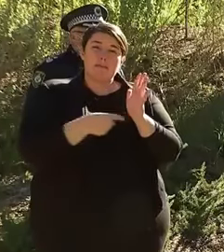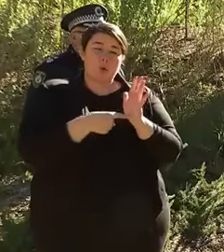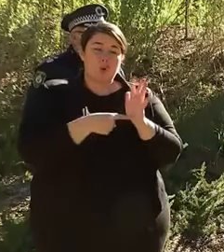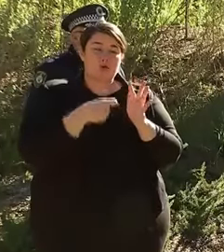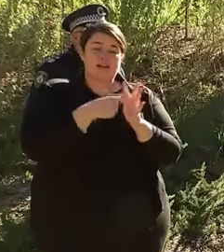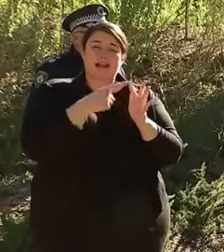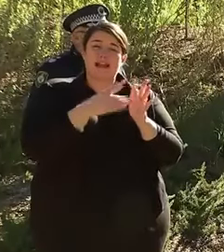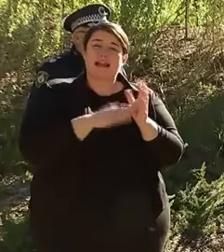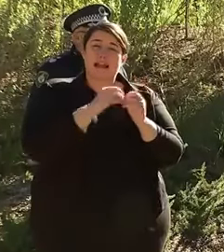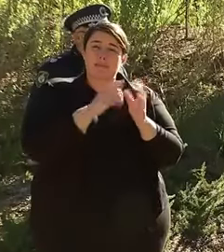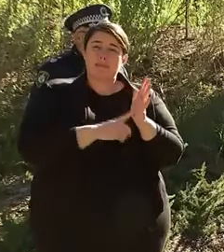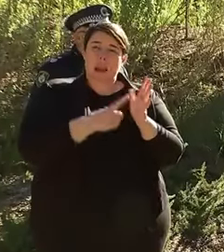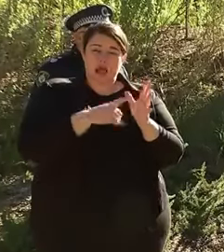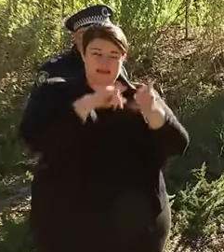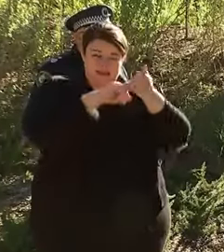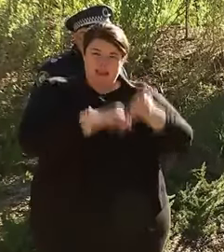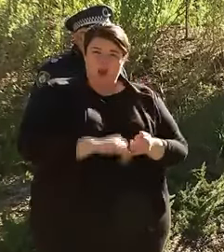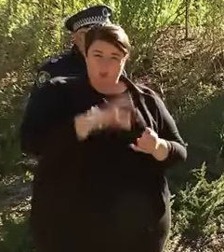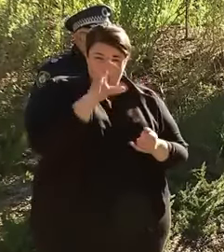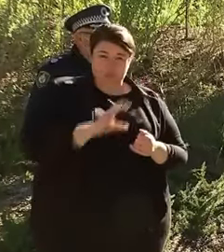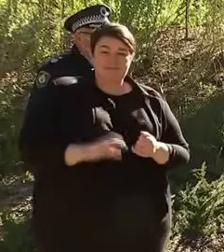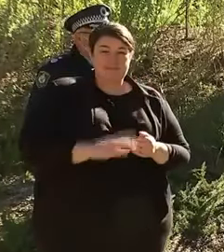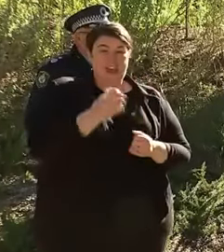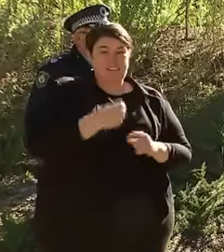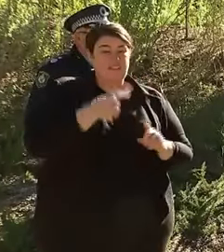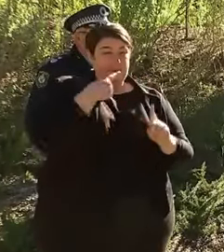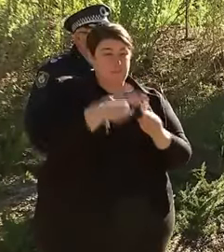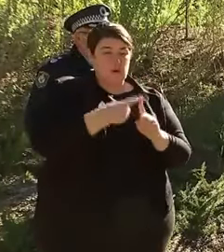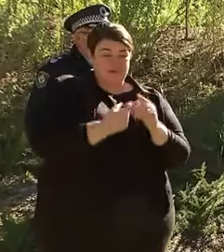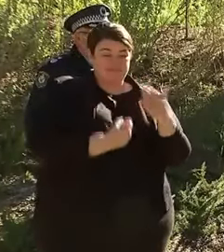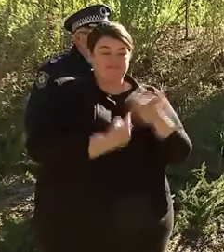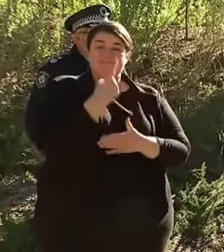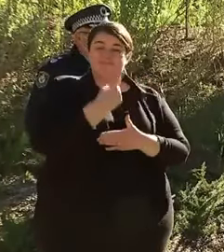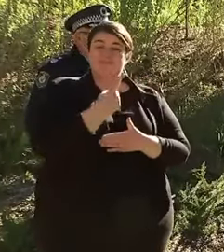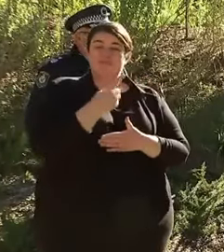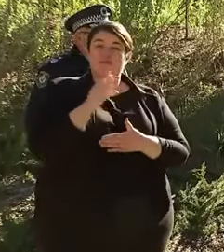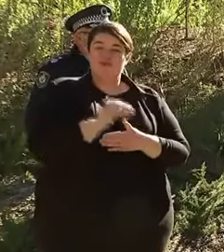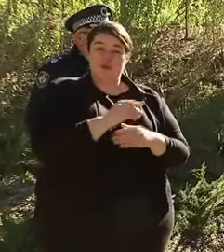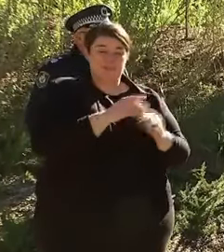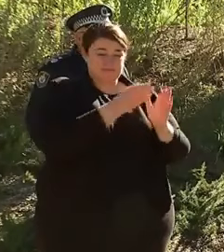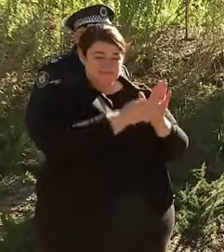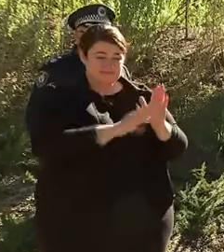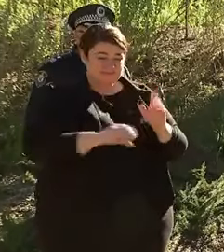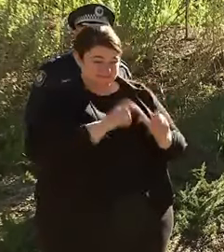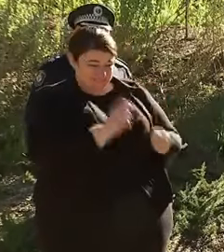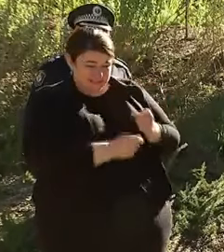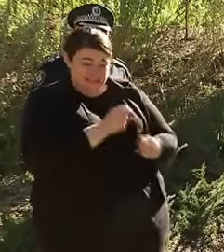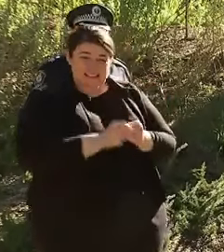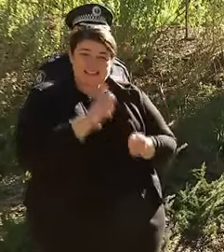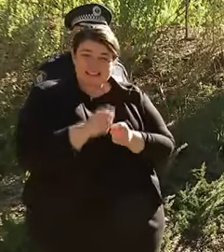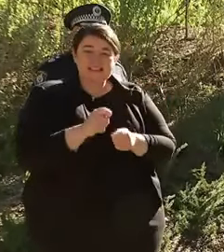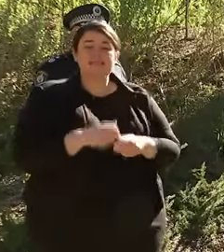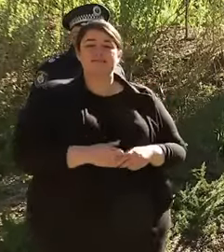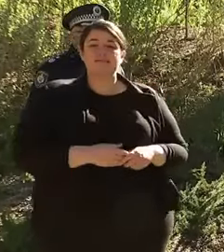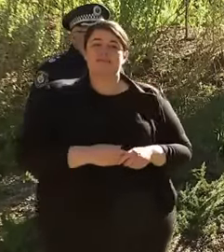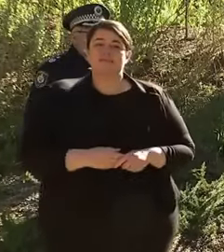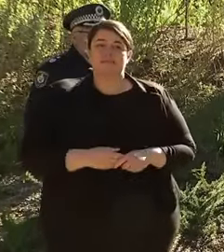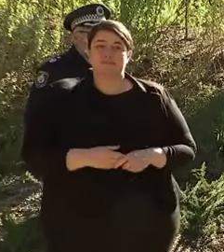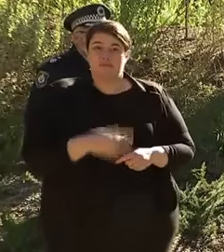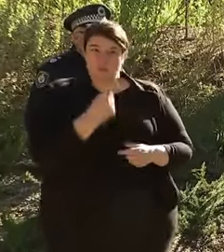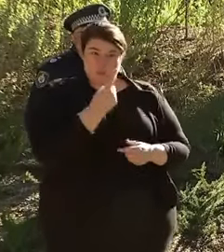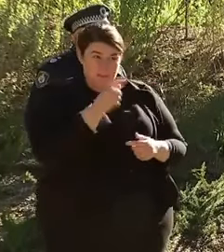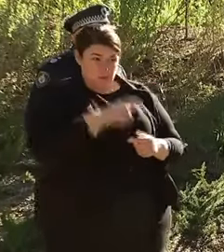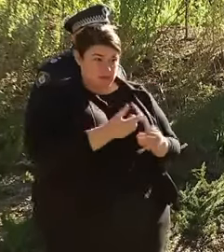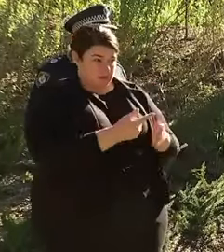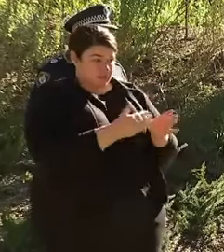positive detection in the sewage. We are unaware of any absolute cases in that catchment area, but